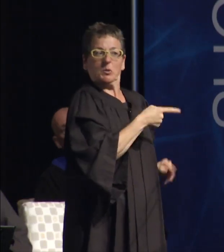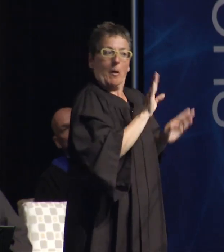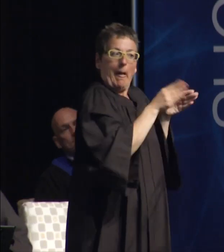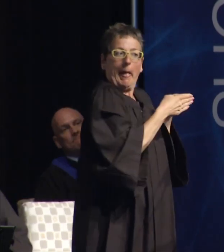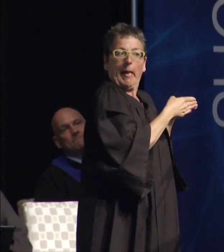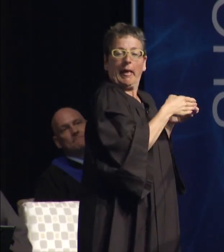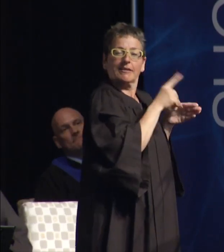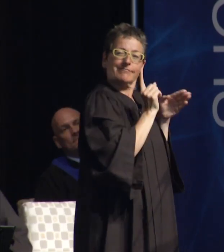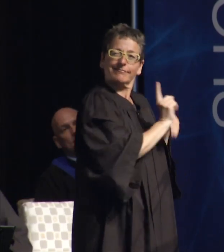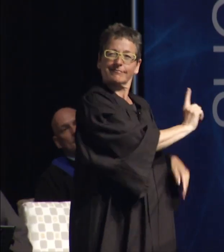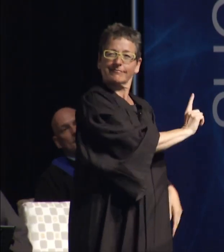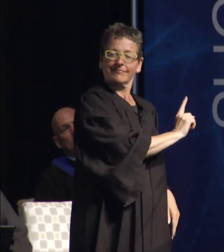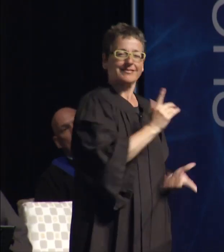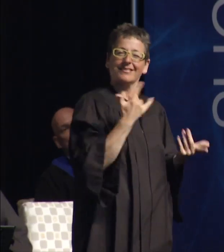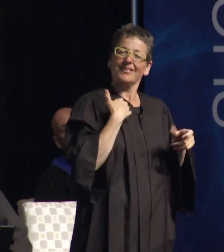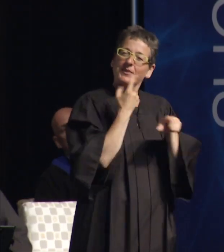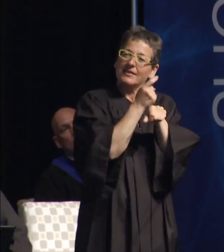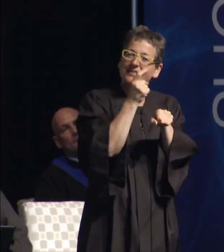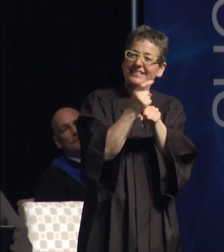But I joke around,